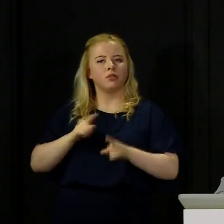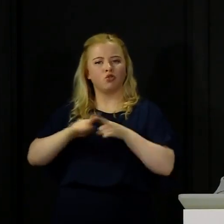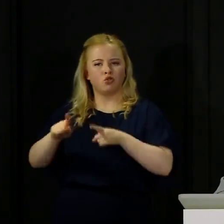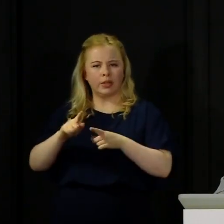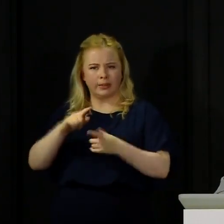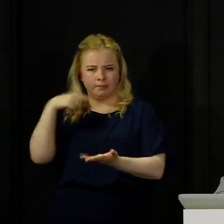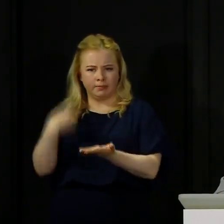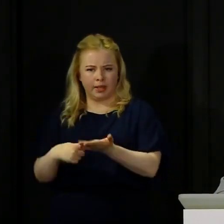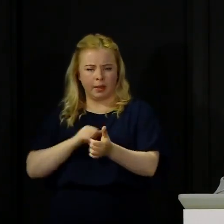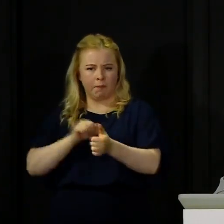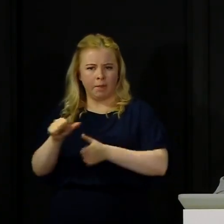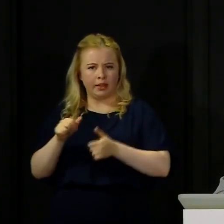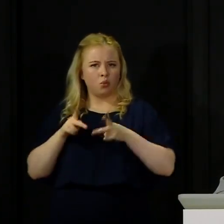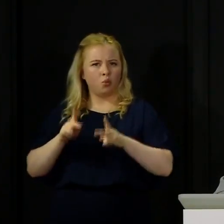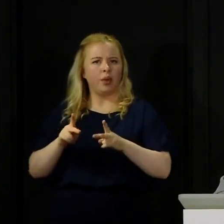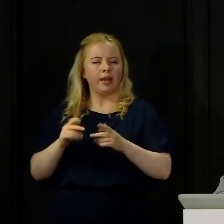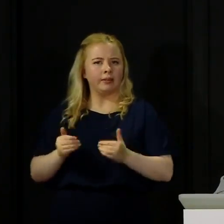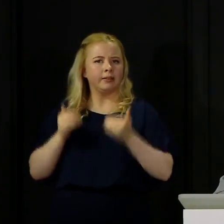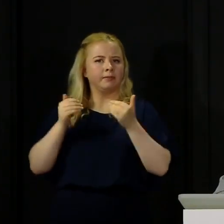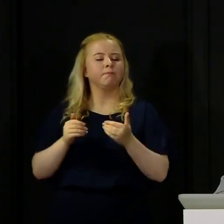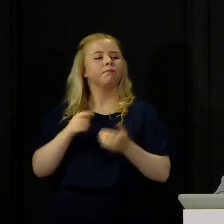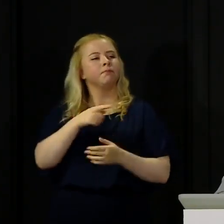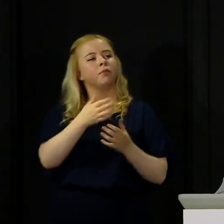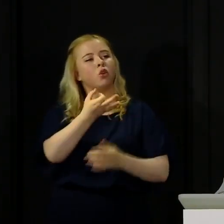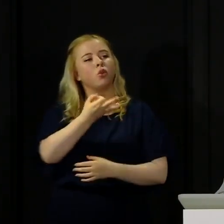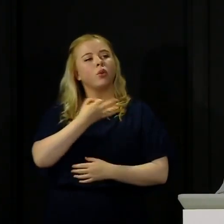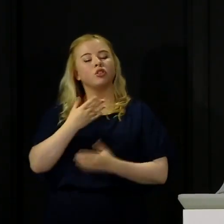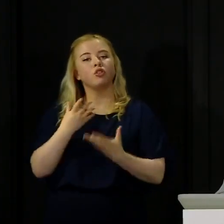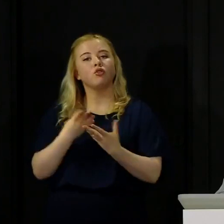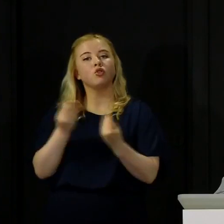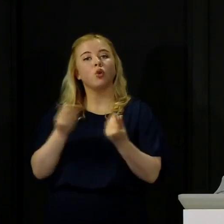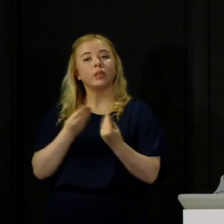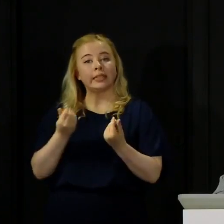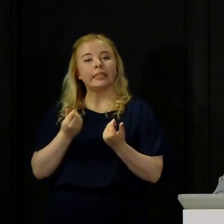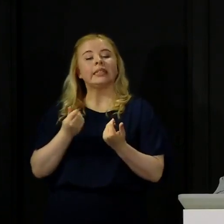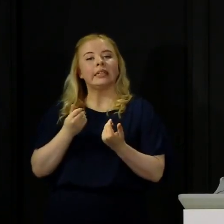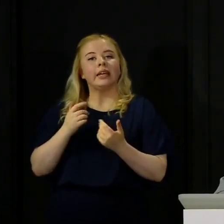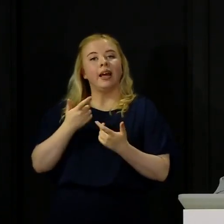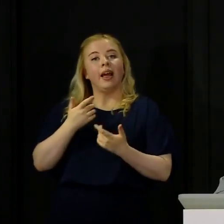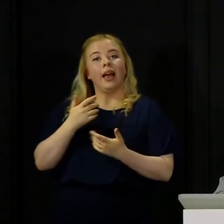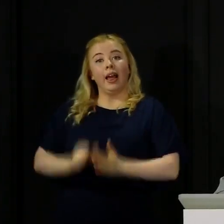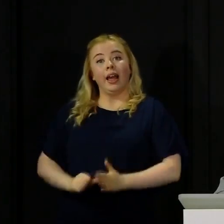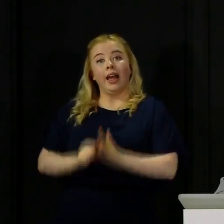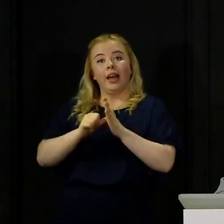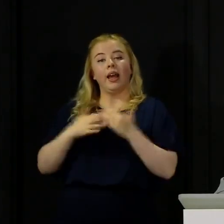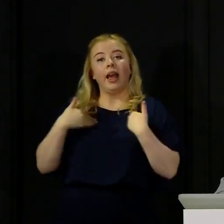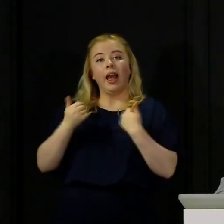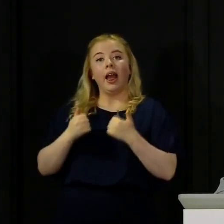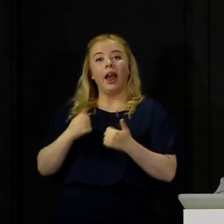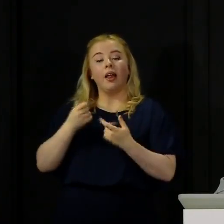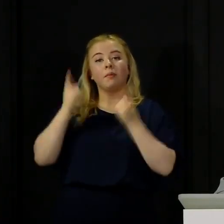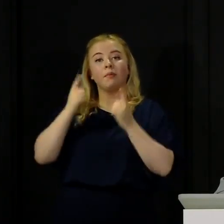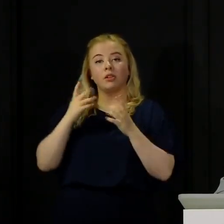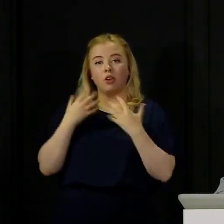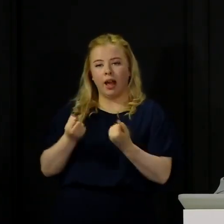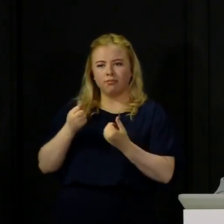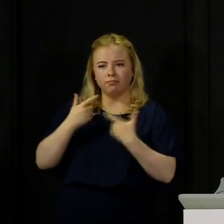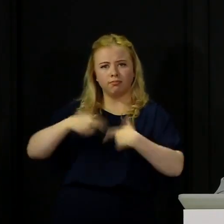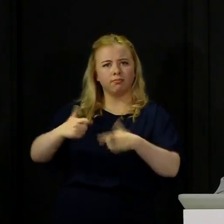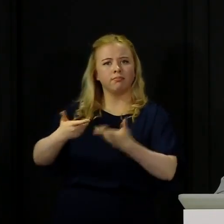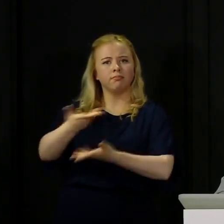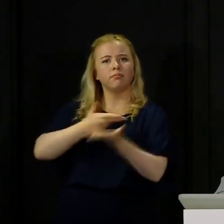of the way forward, which is what we've tried to do. On the issue of resources, the Health Secretary has ongoing discussions with health boards about the resources that require to be